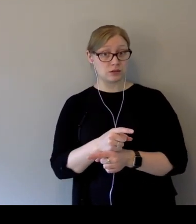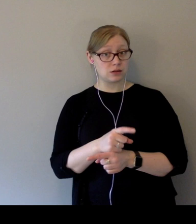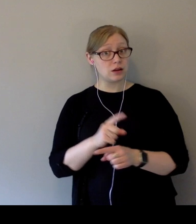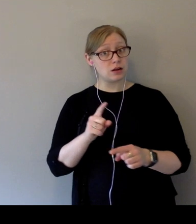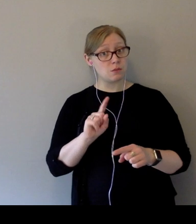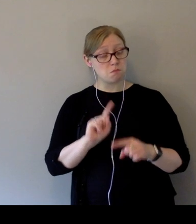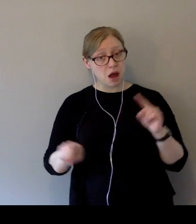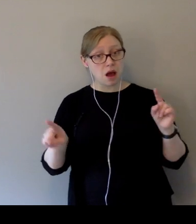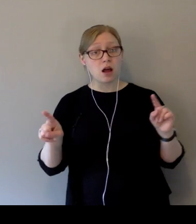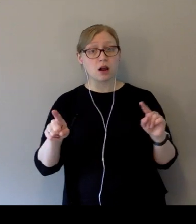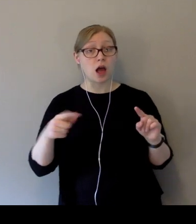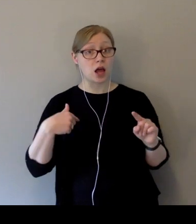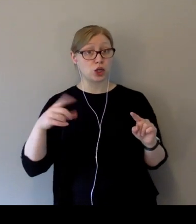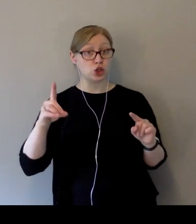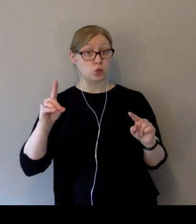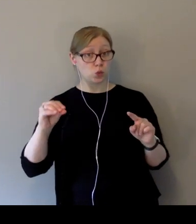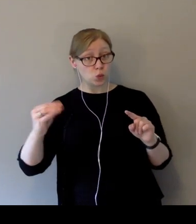have